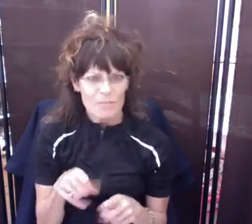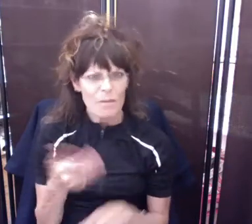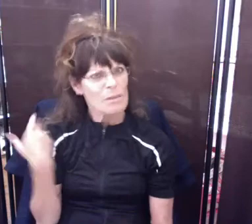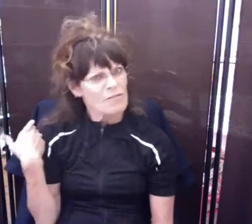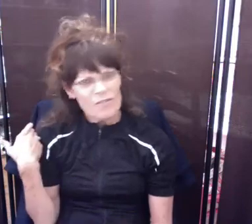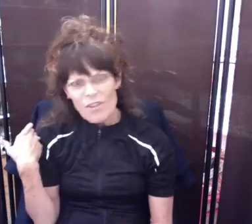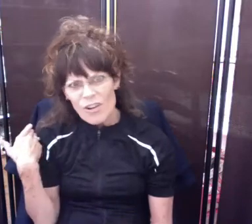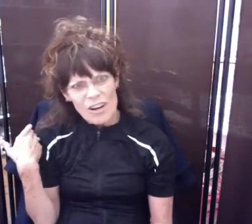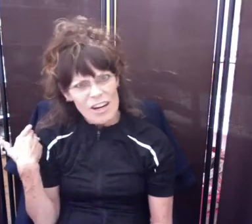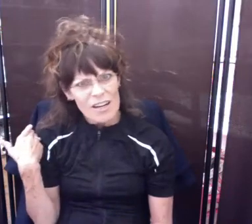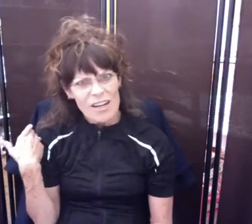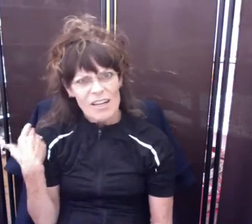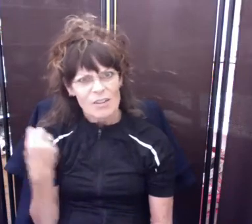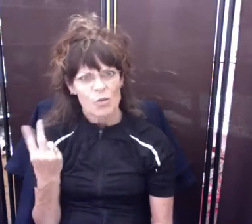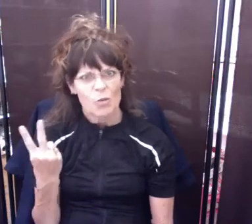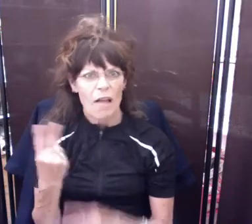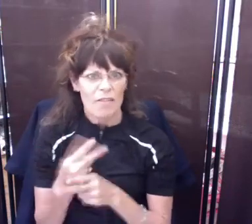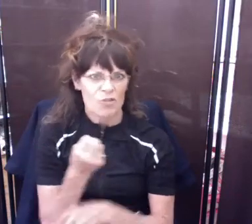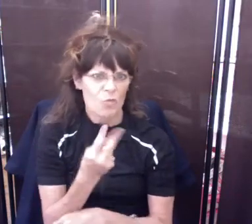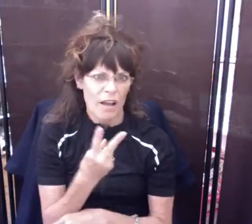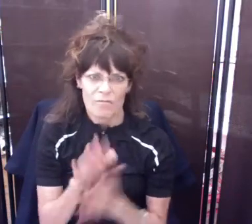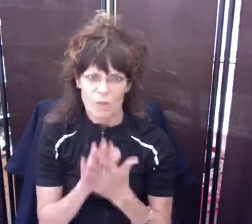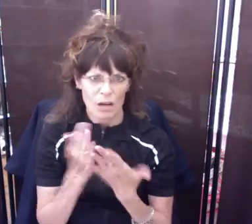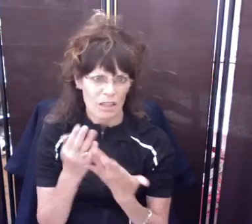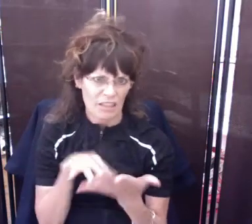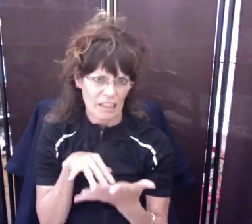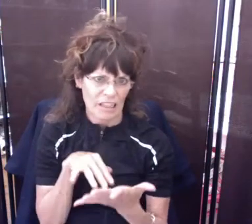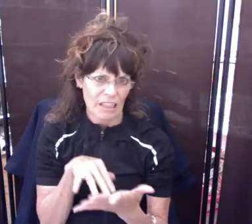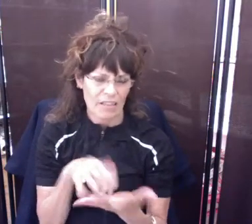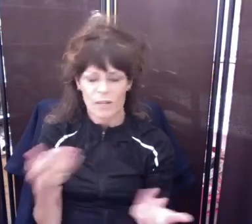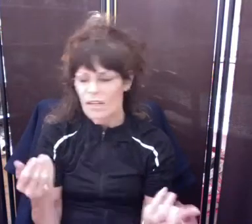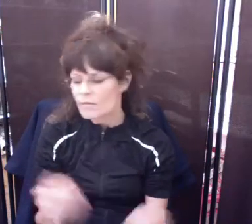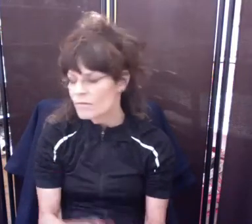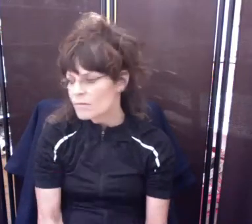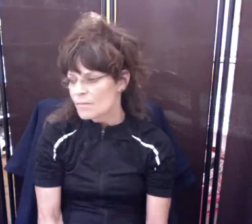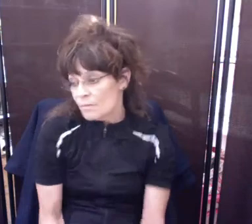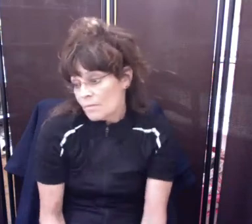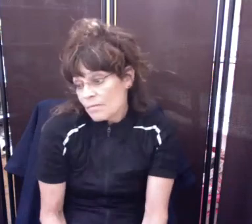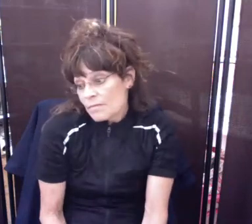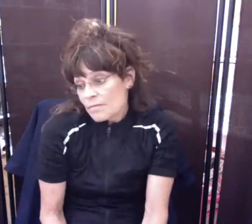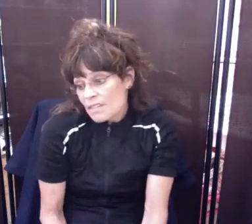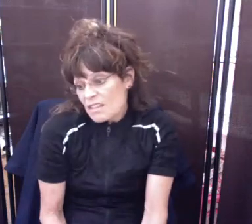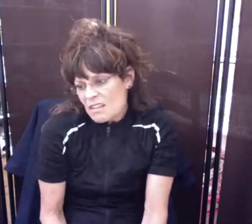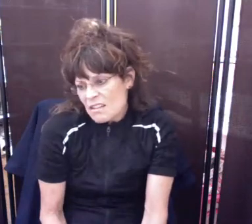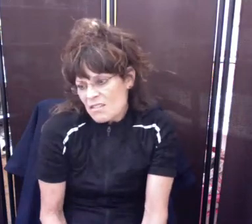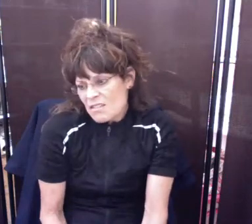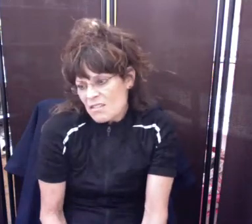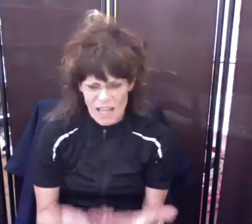like 12 and 12 world, right? So I got really annoyed with this information. This can't possibly be